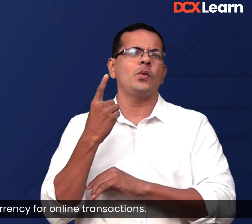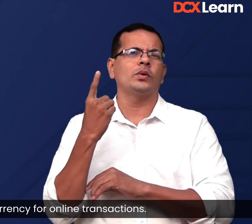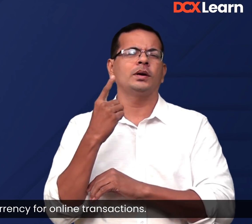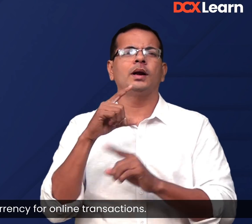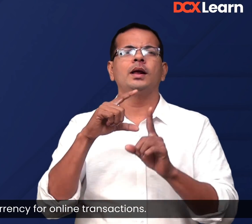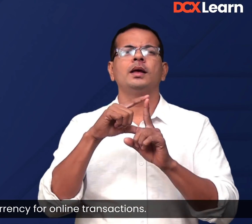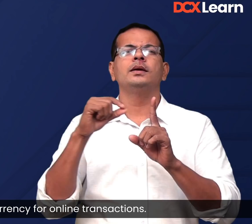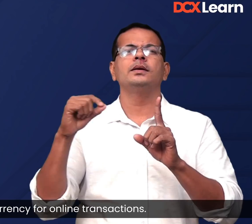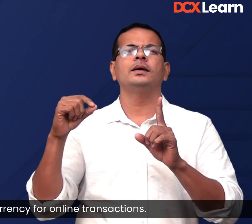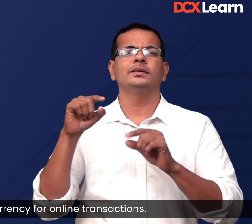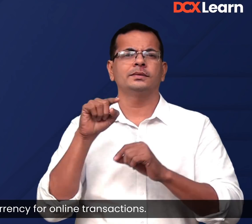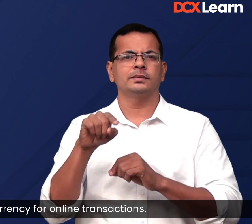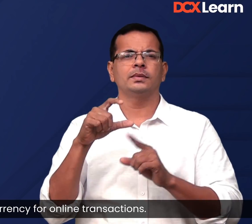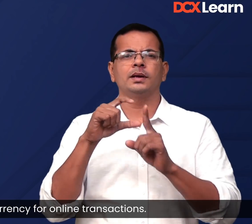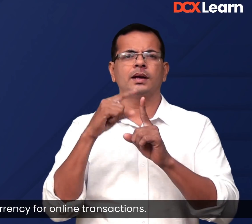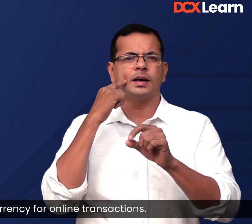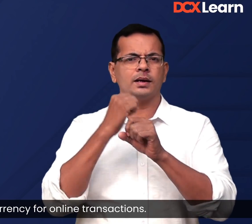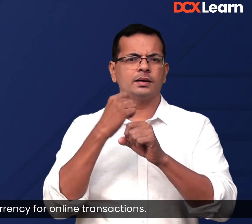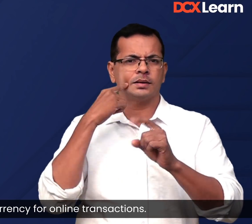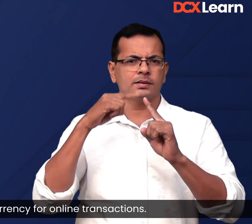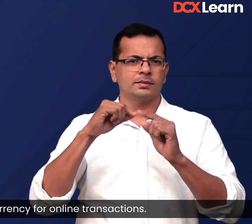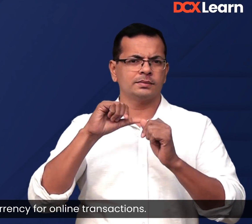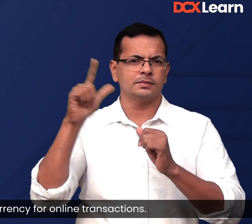it is digital currency for online transactions